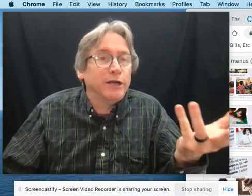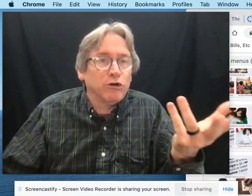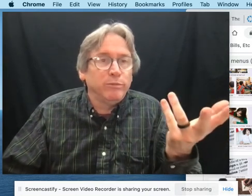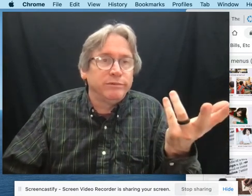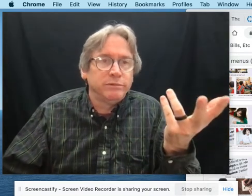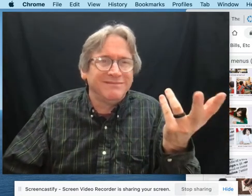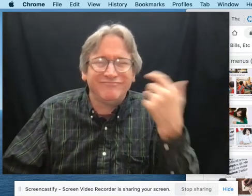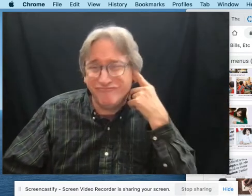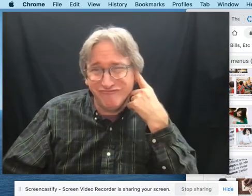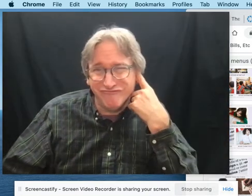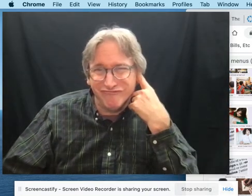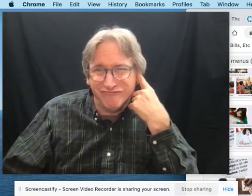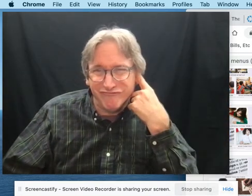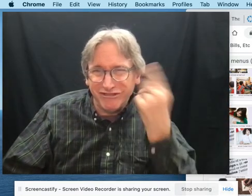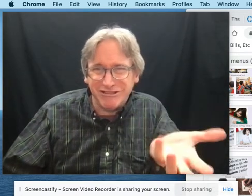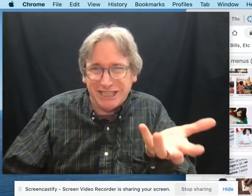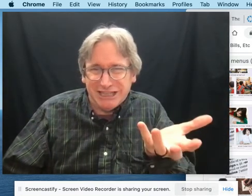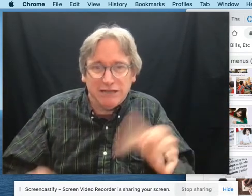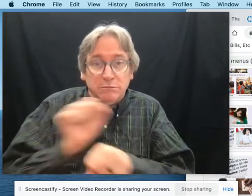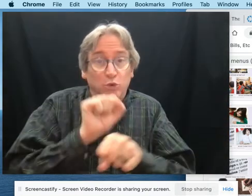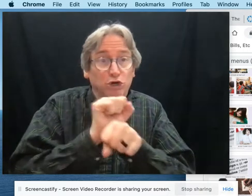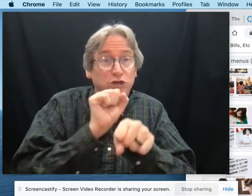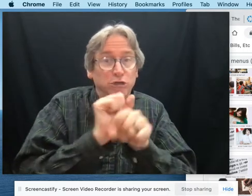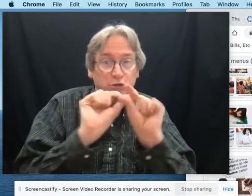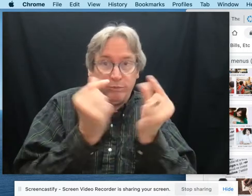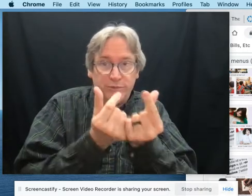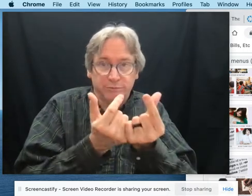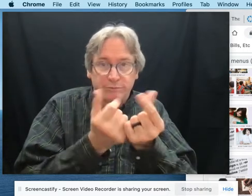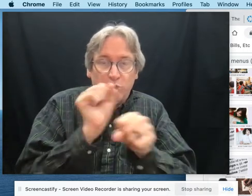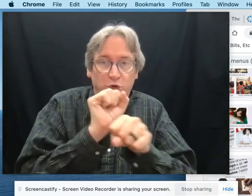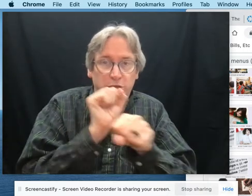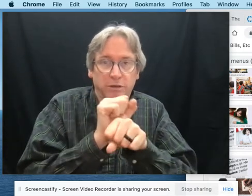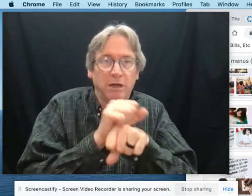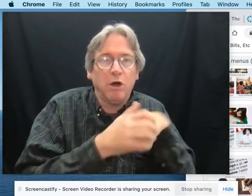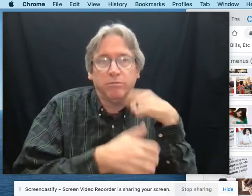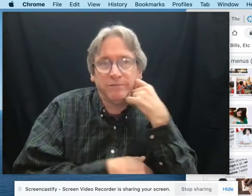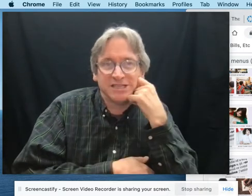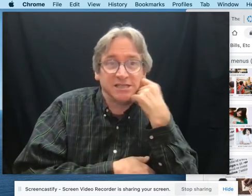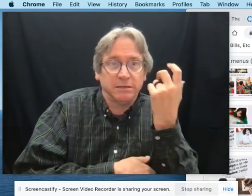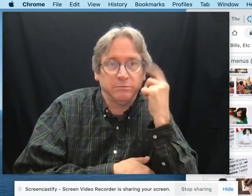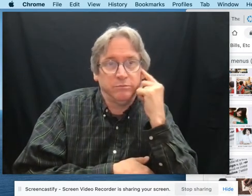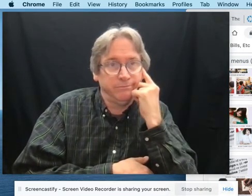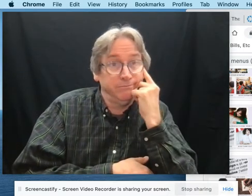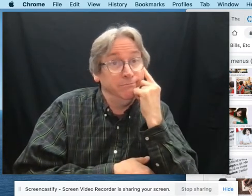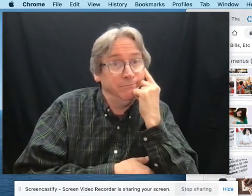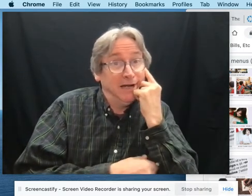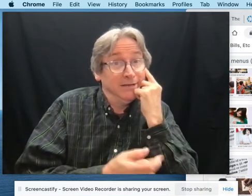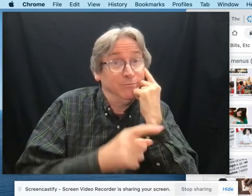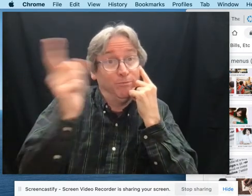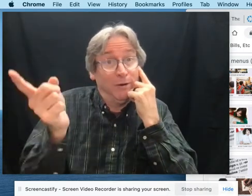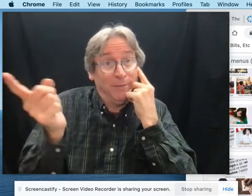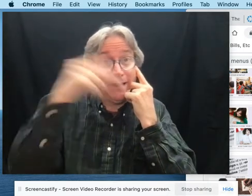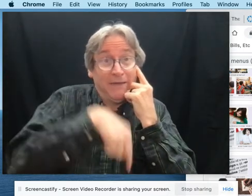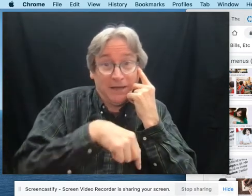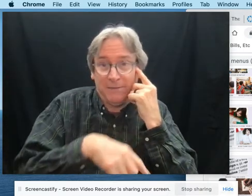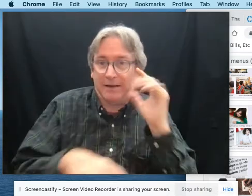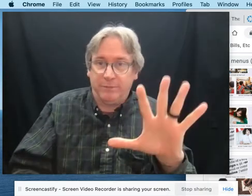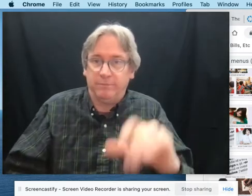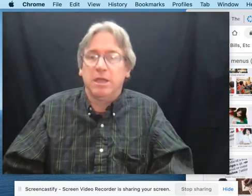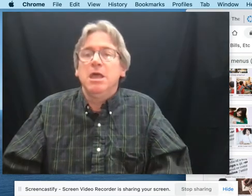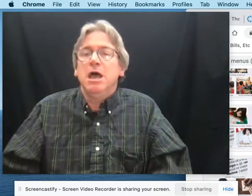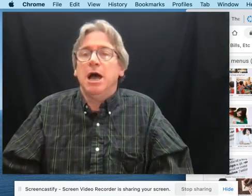Work in a group. I just did that. Work, group, work. Oh, that's because I went back and then